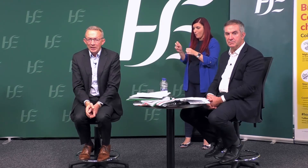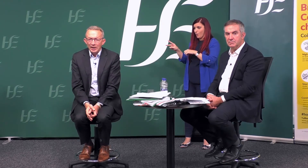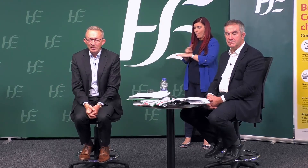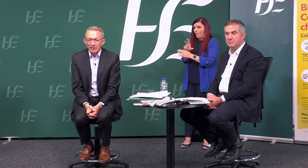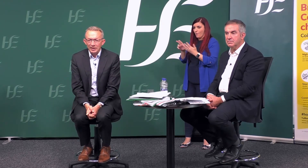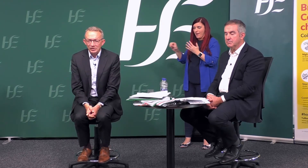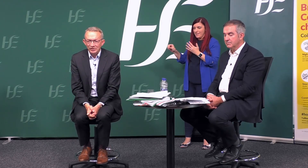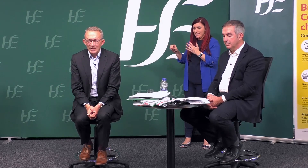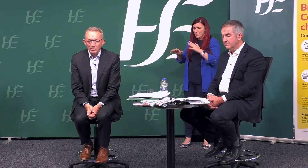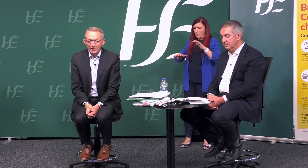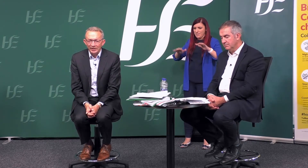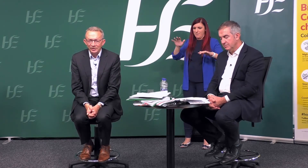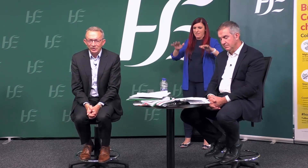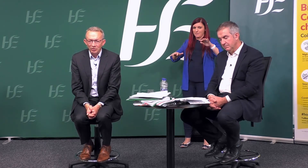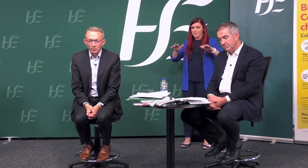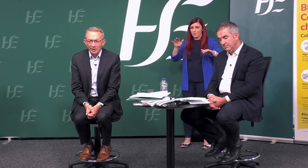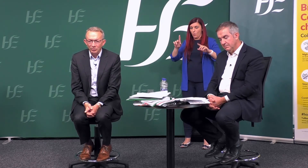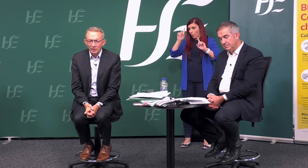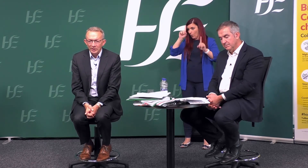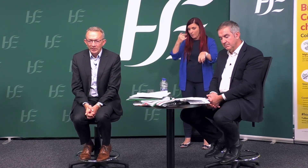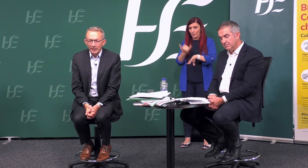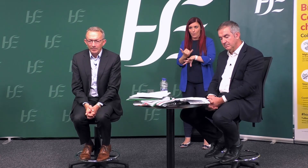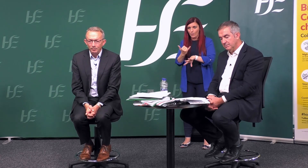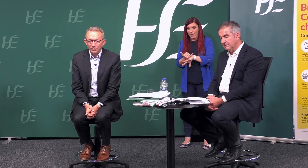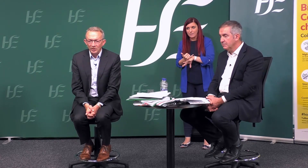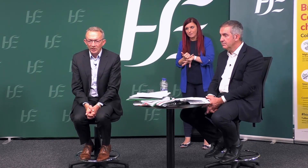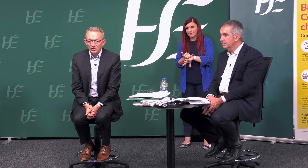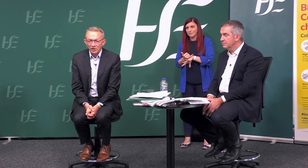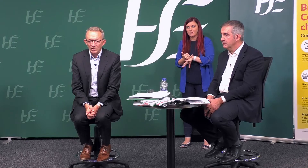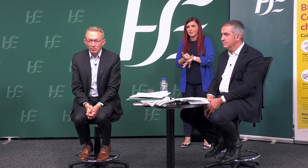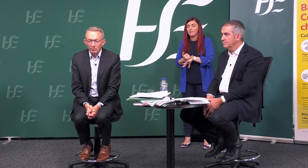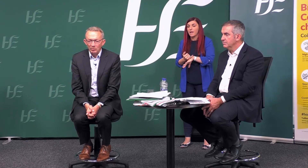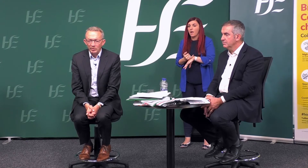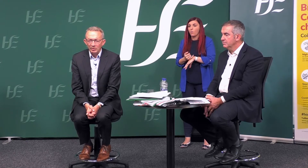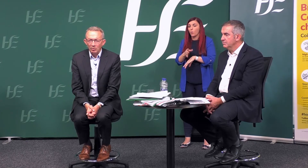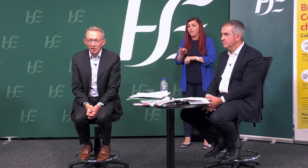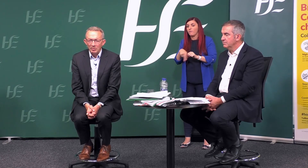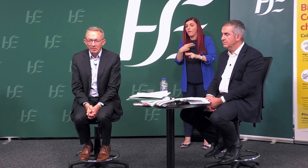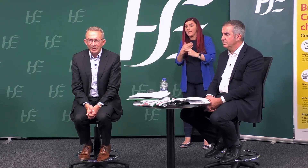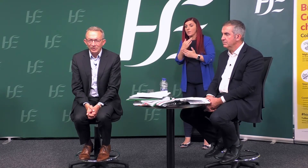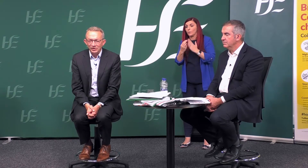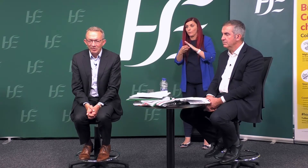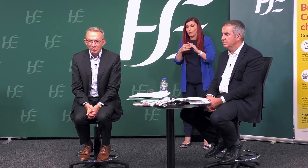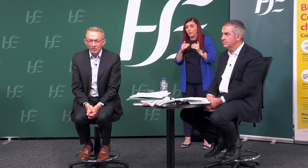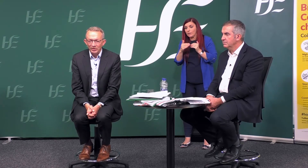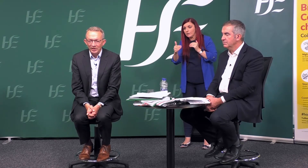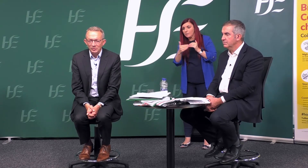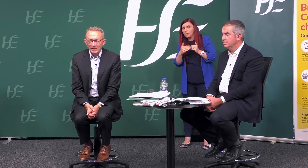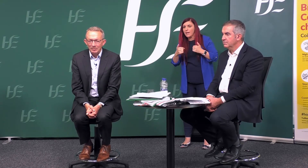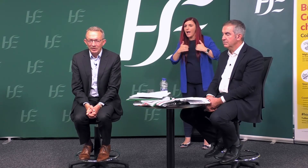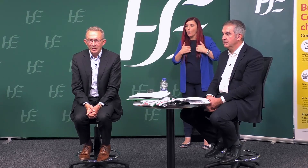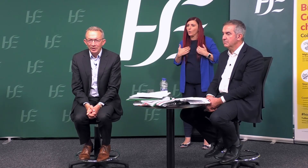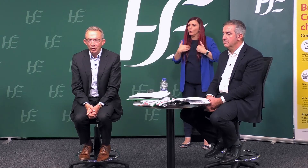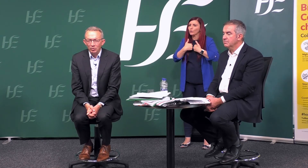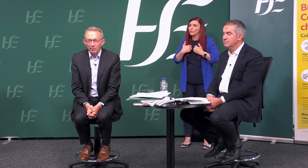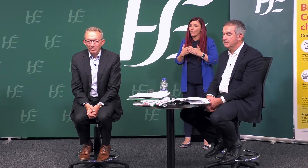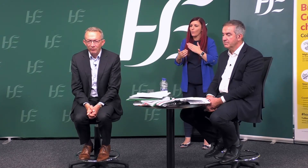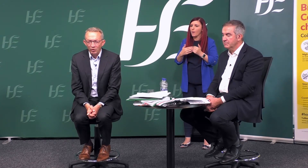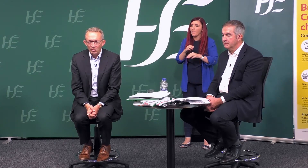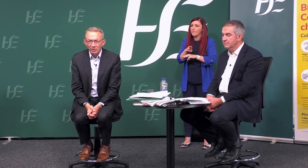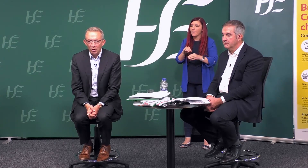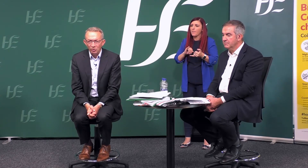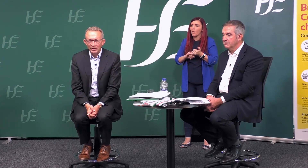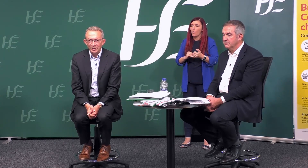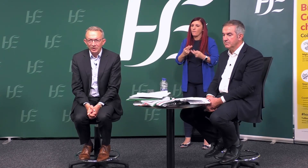So yes, time will tell in a certain way, but what we are primarily concerned with is people who are